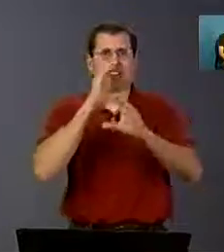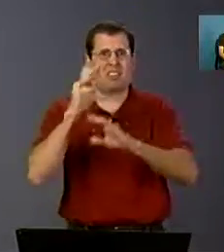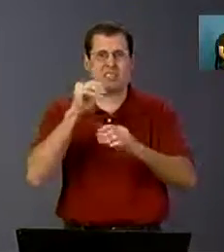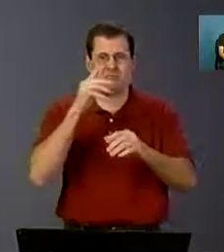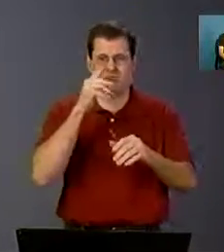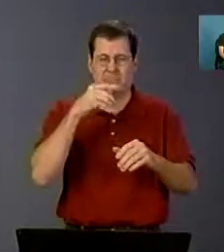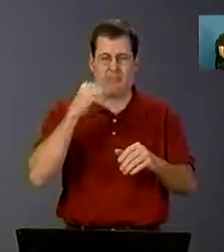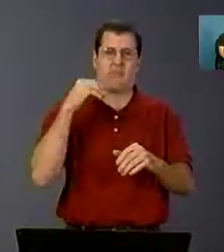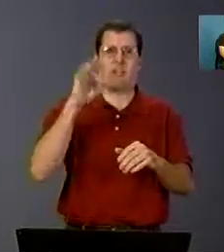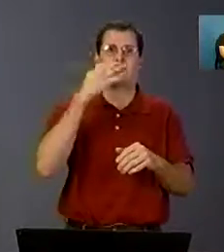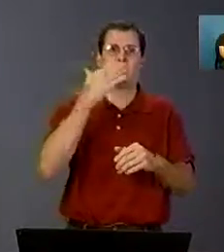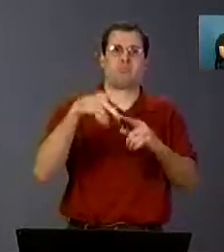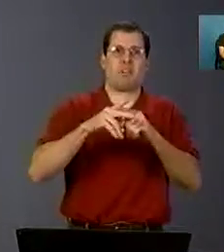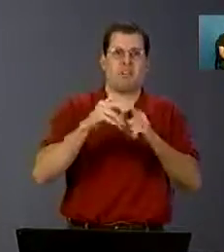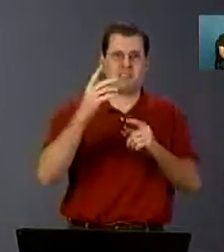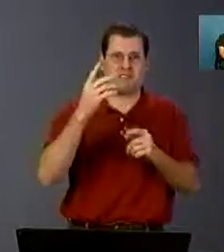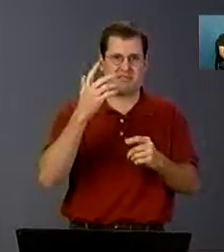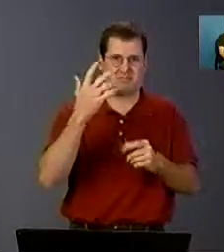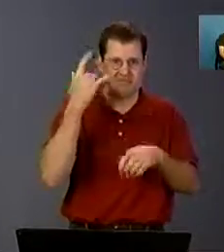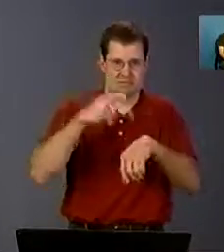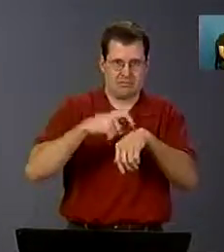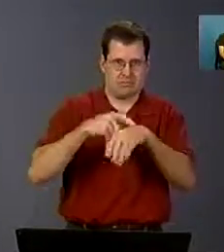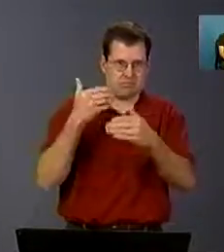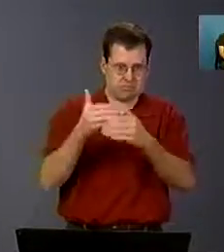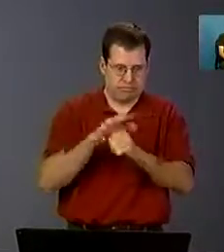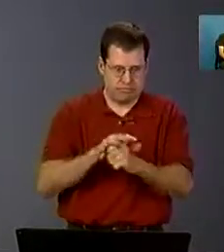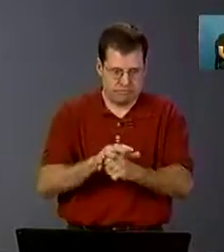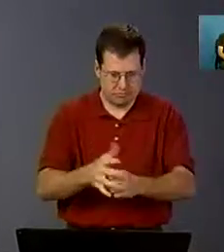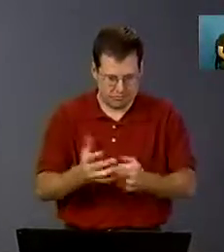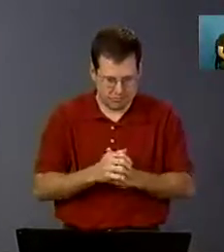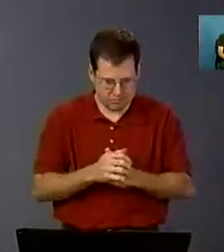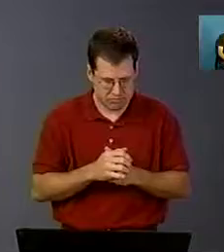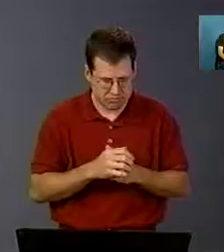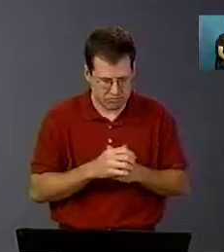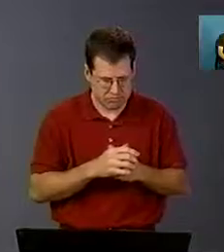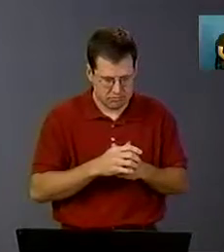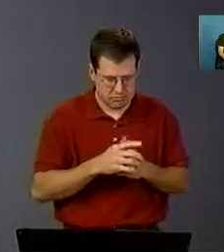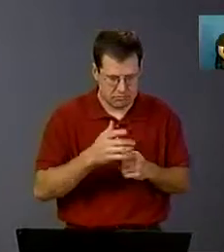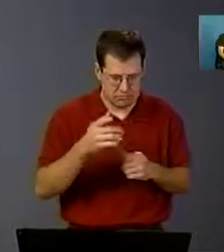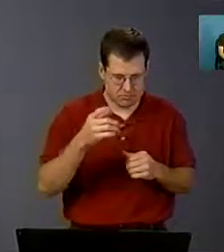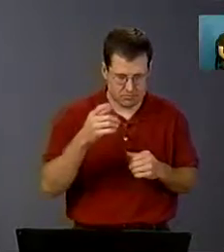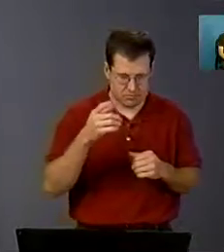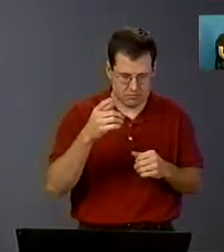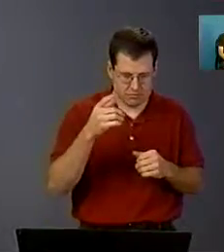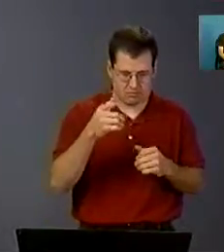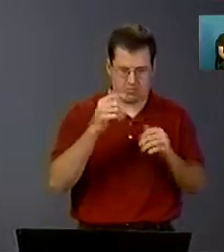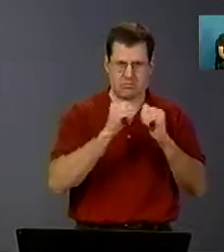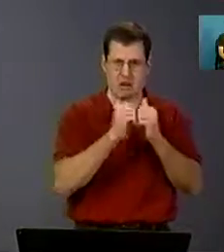So we need to find a good mechanic who's not going to take a long time and put a lot of pressure on us when they're fixing our